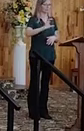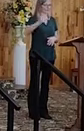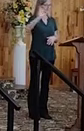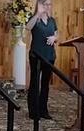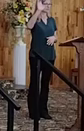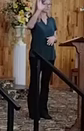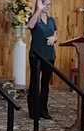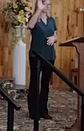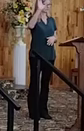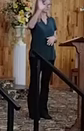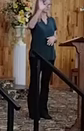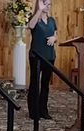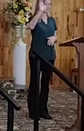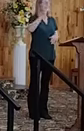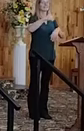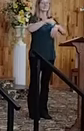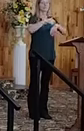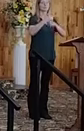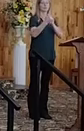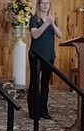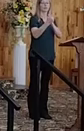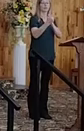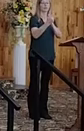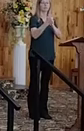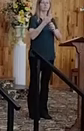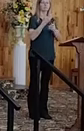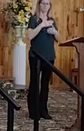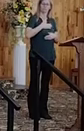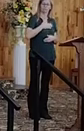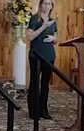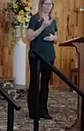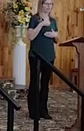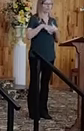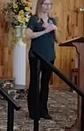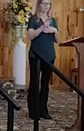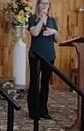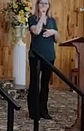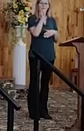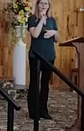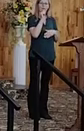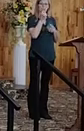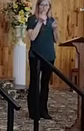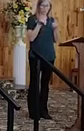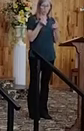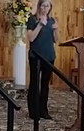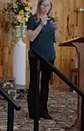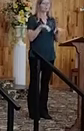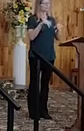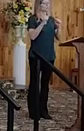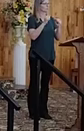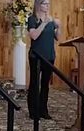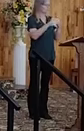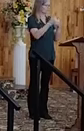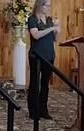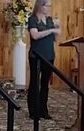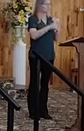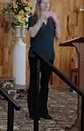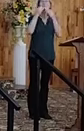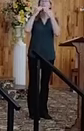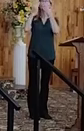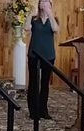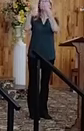Christ. At the time he was betrayed and entered willingly into his passion, he took bread and, giving thanks, broke